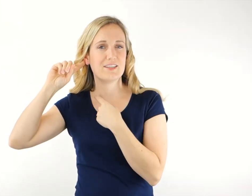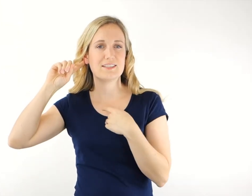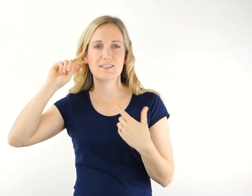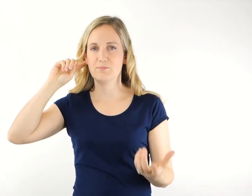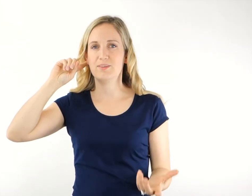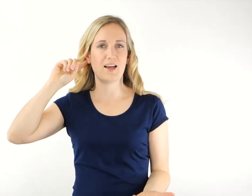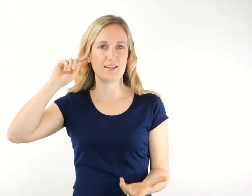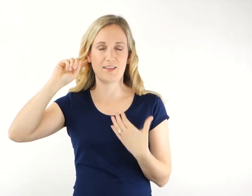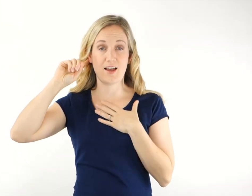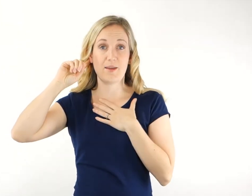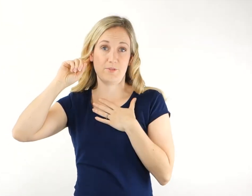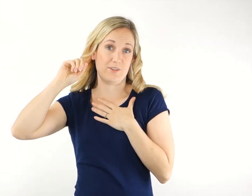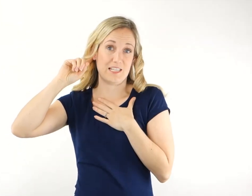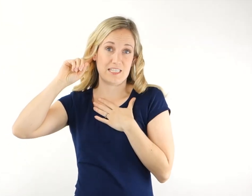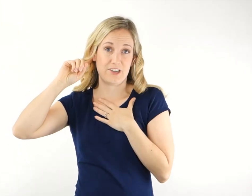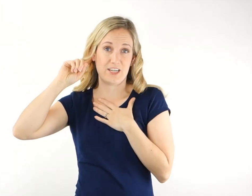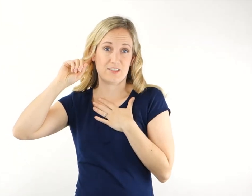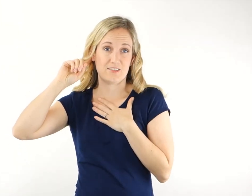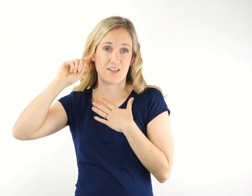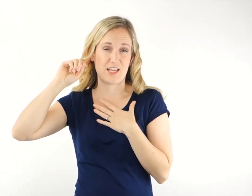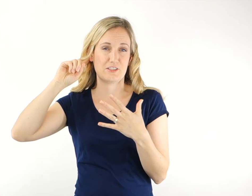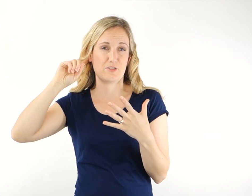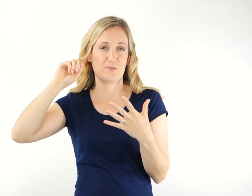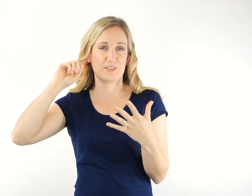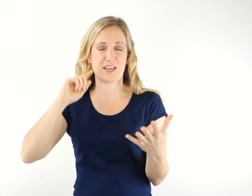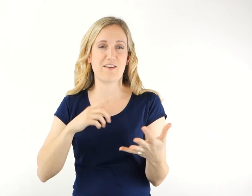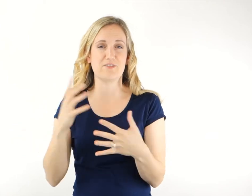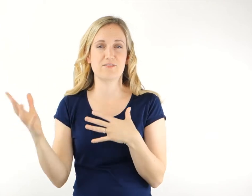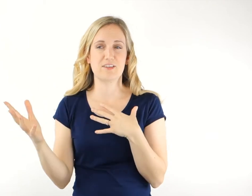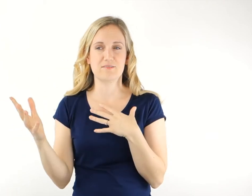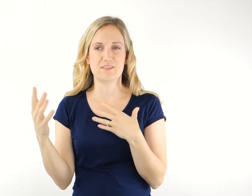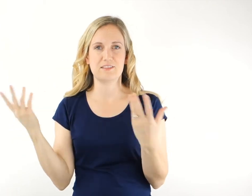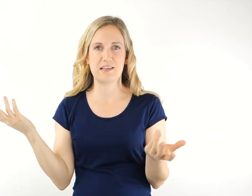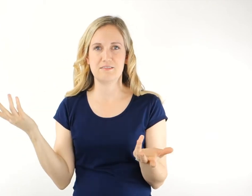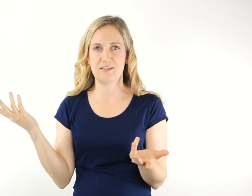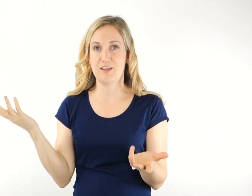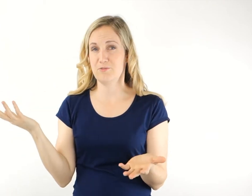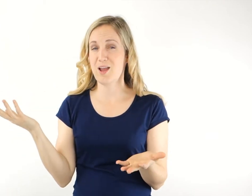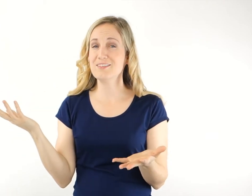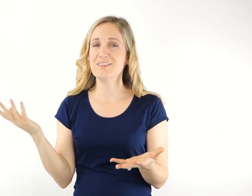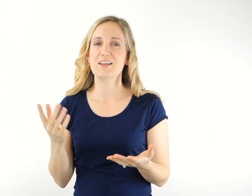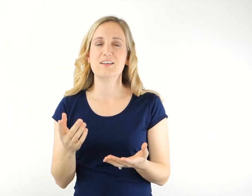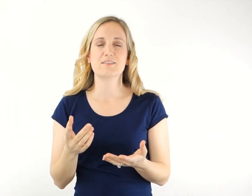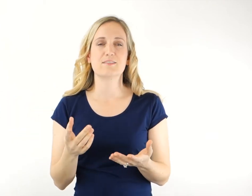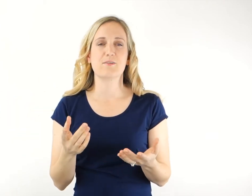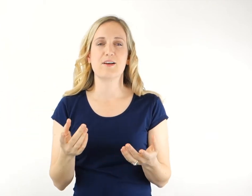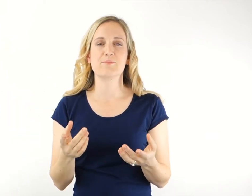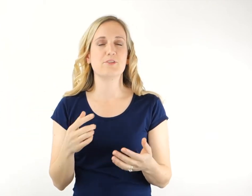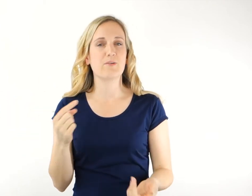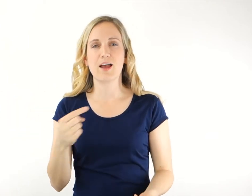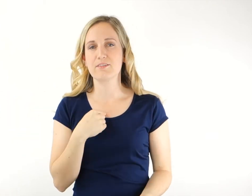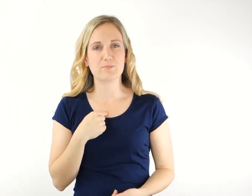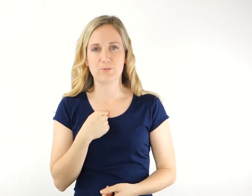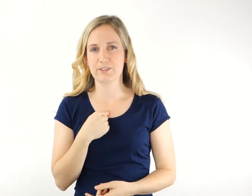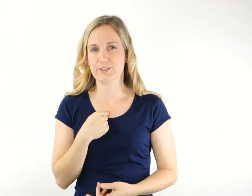it's implied that I'm the one that's hearing. And so, because I haven't said otherwise, so you don't have to point to